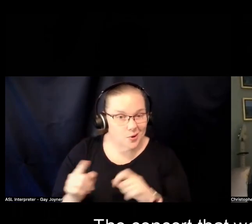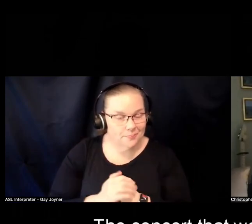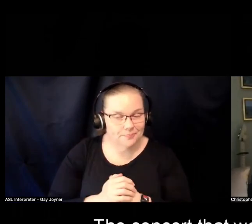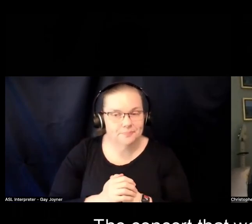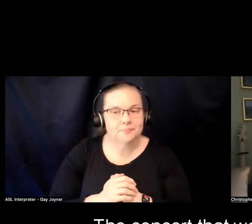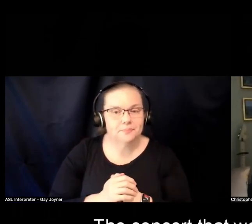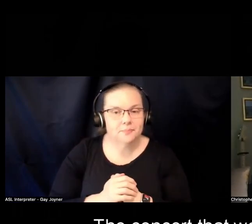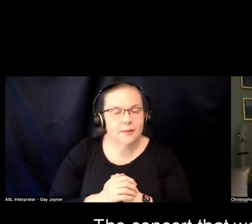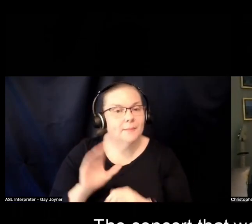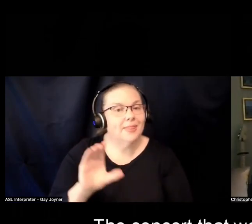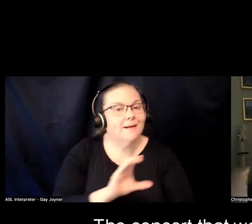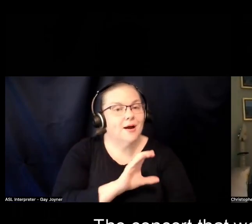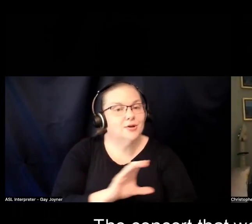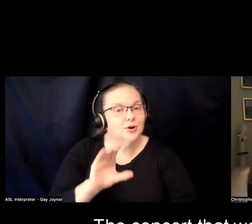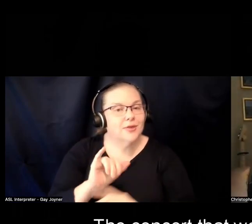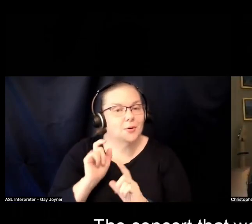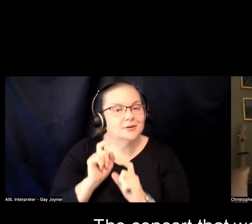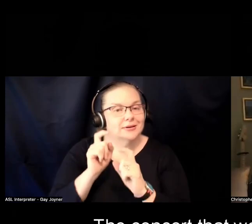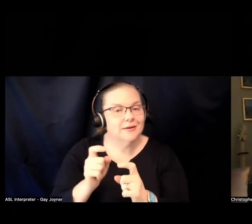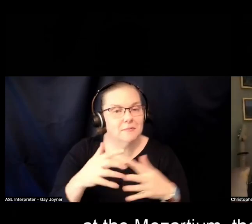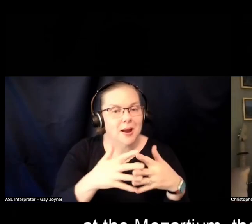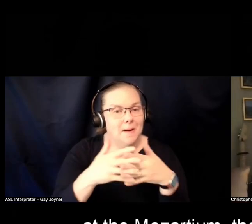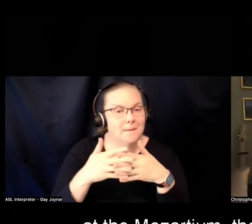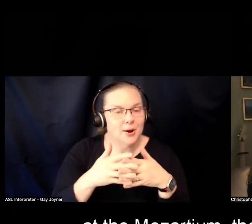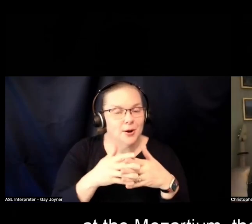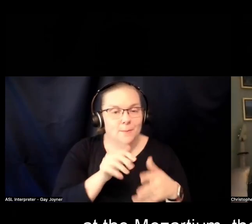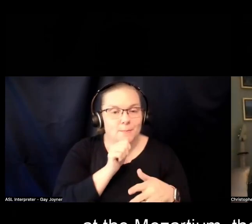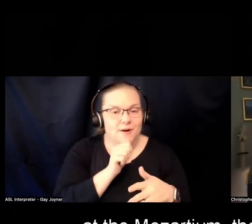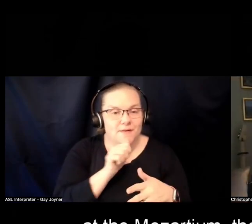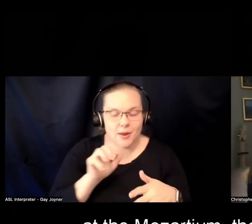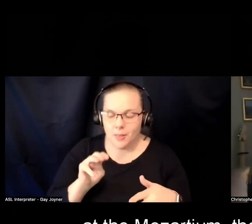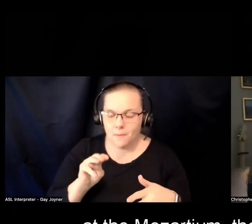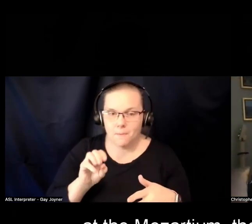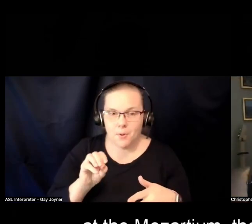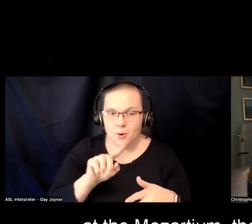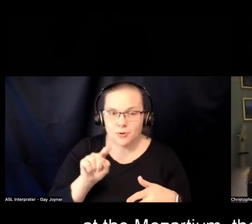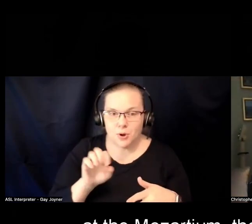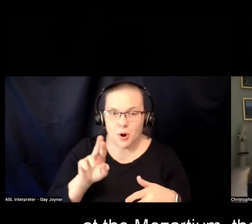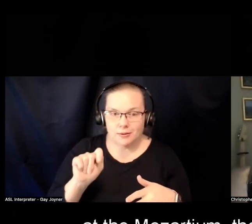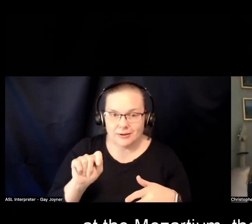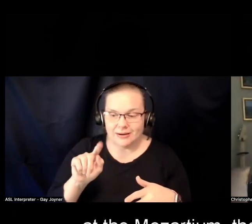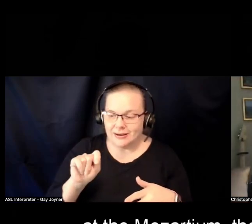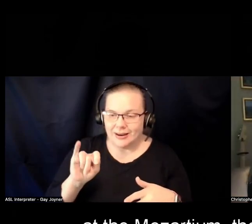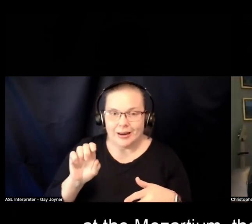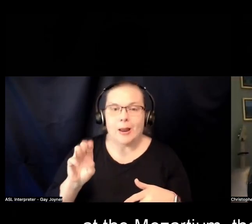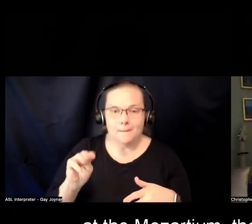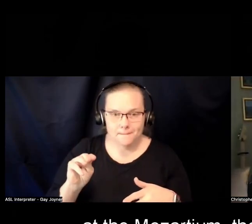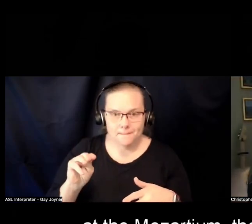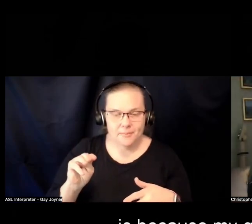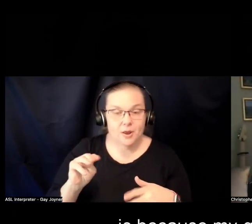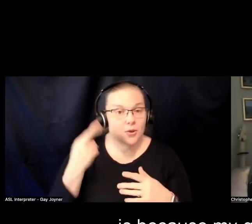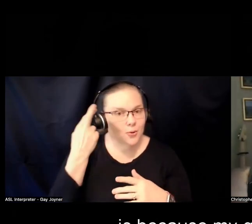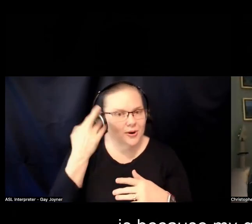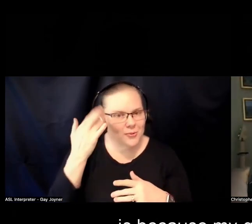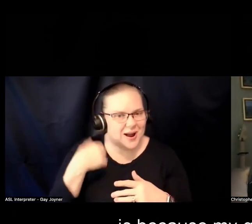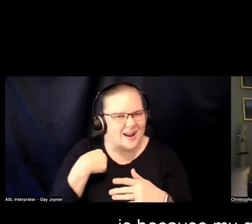The concert that was given by an American private at the Mozarteum, the reason I knew to research that